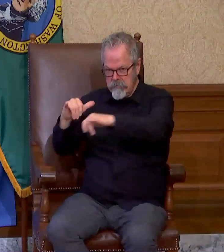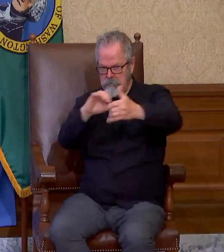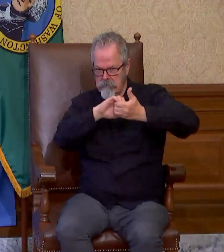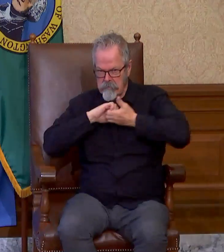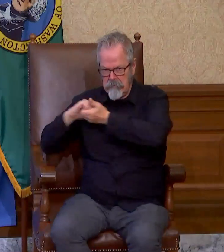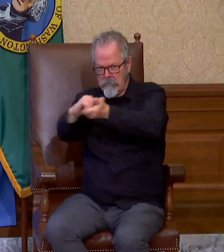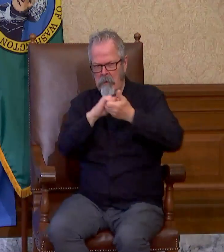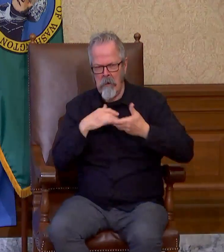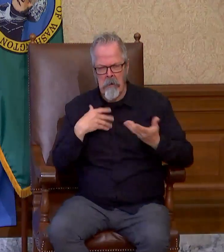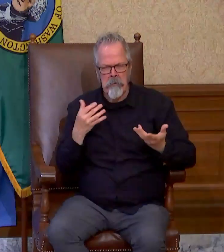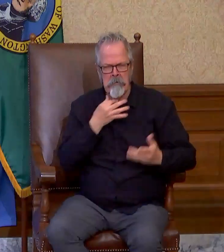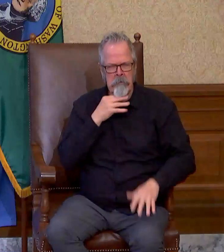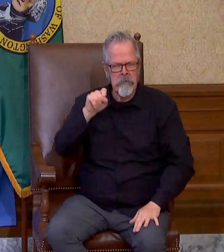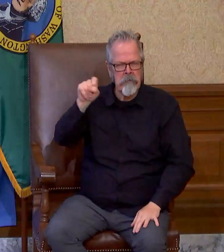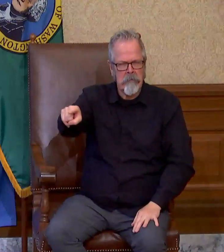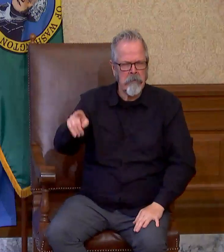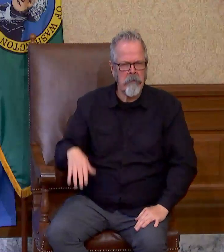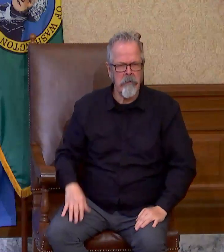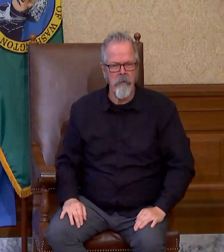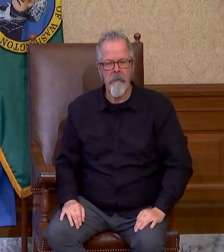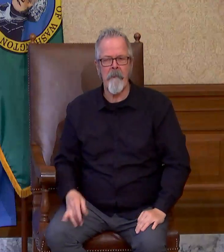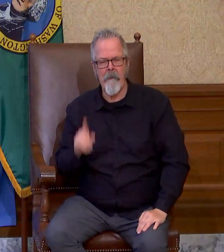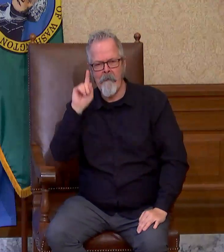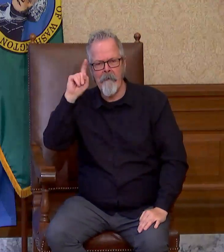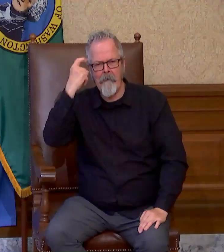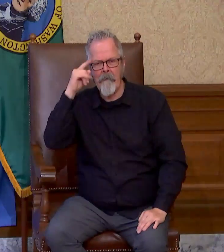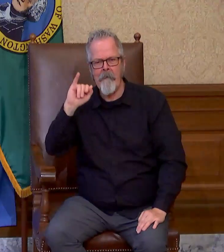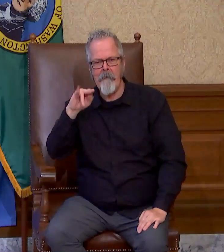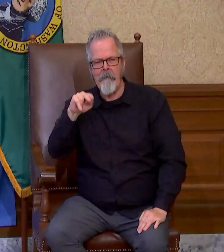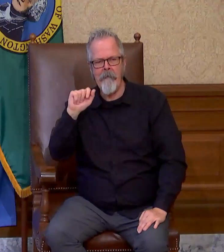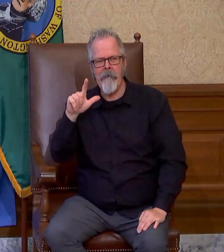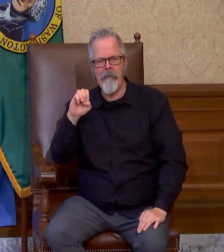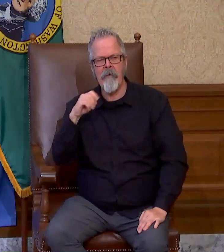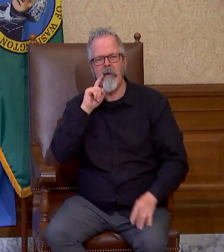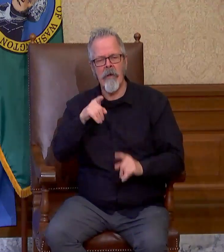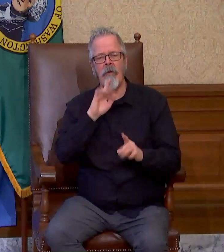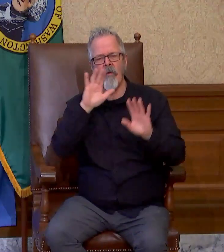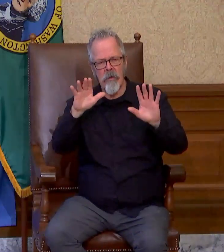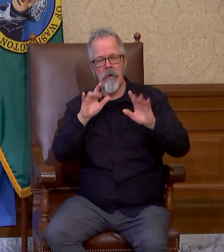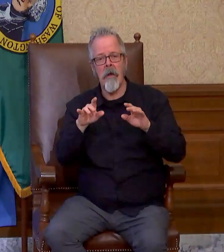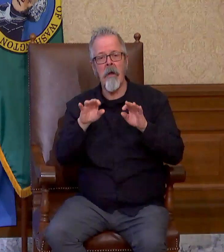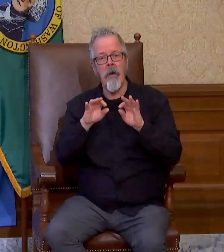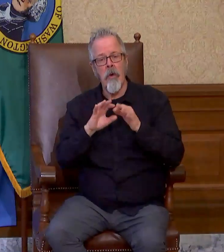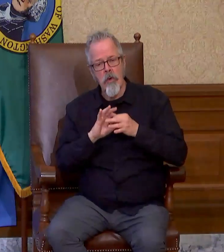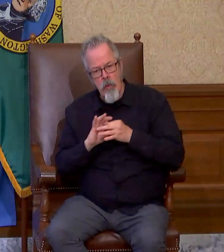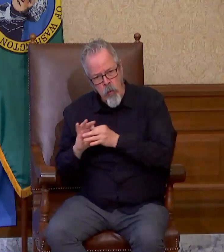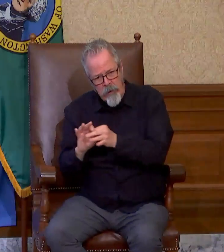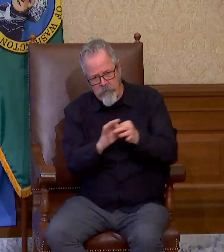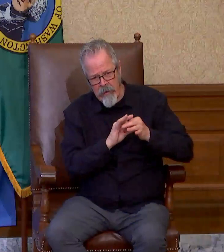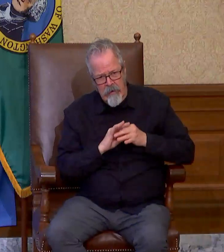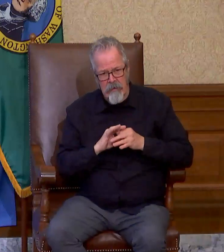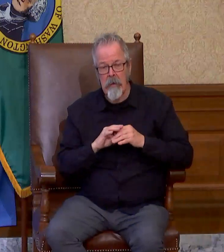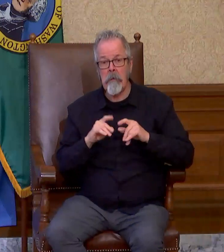reasons we took an appropriately aggressive position. And because we did that, we've had some considerable success, probably as much or more than any of the